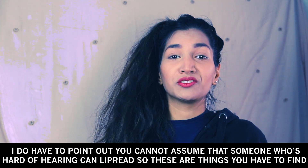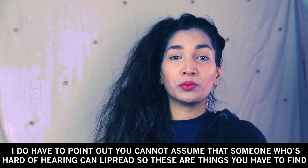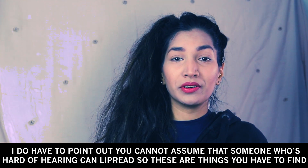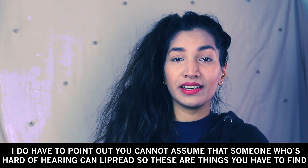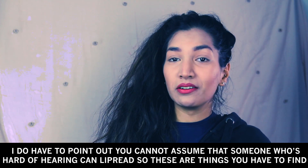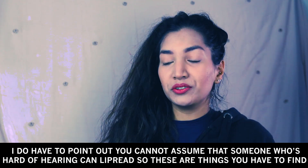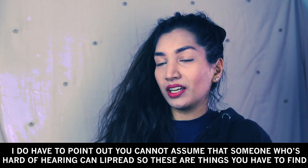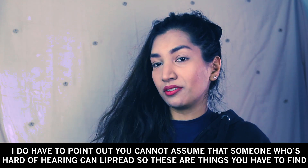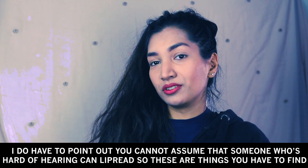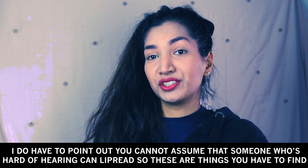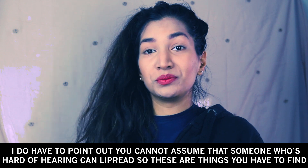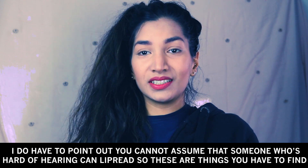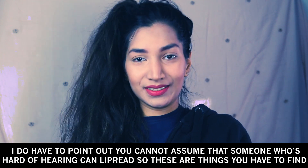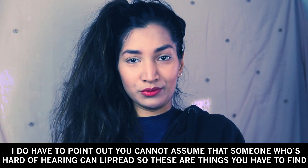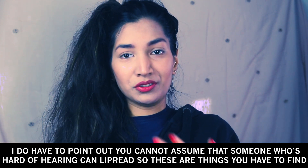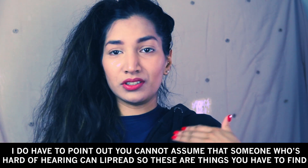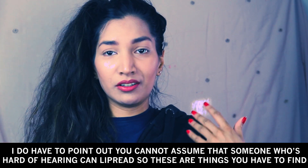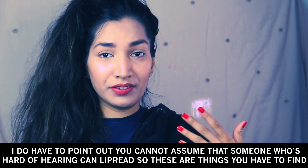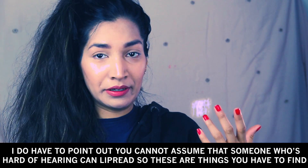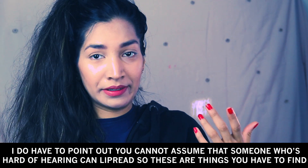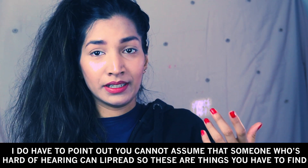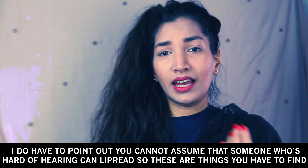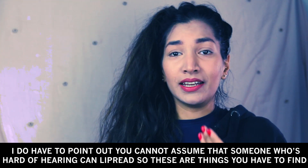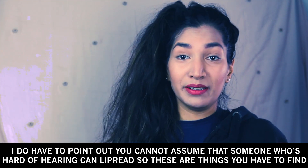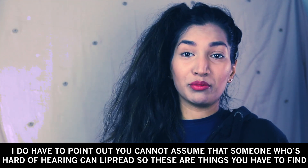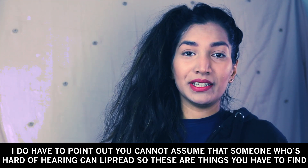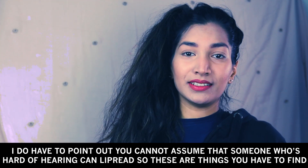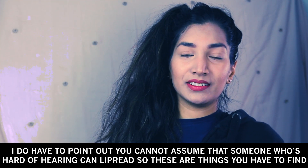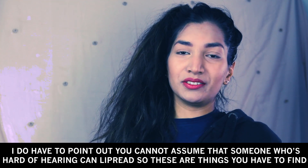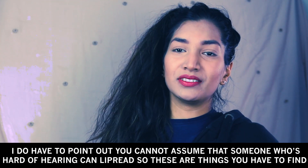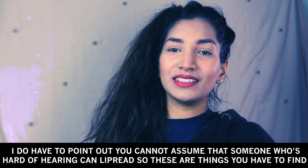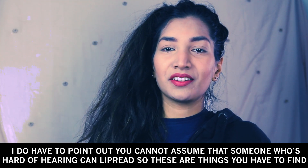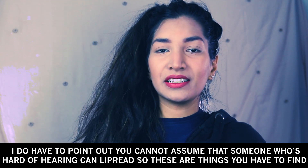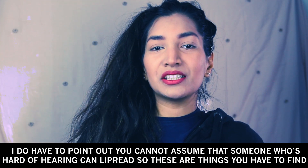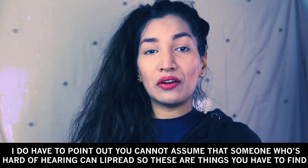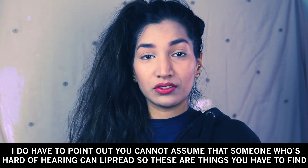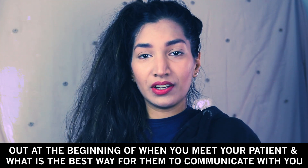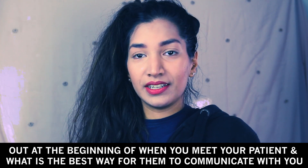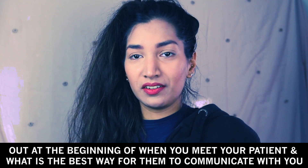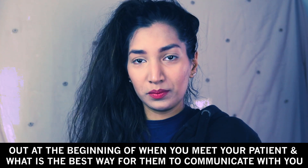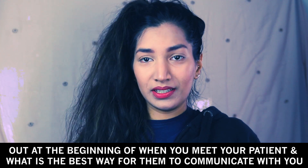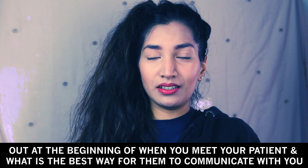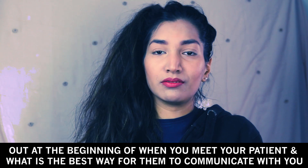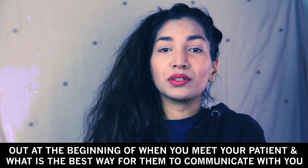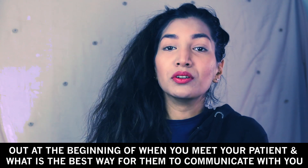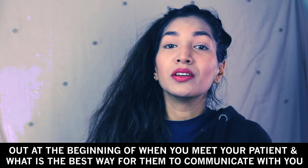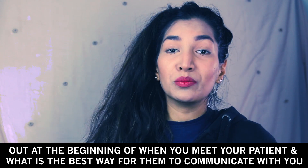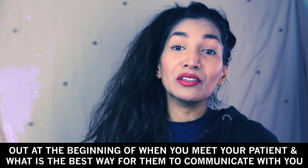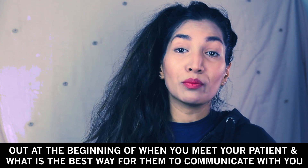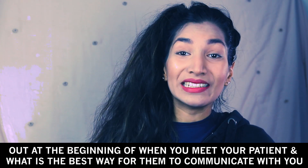to point out, you cannot assume that someone who's hard of hearing can lip read. So these are things that you have to find out at the beginning of when you meet your